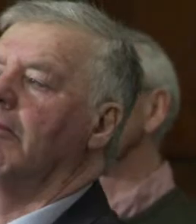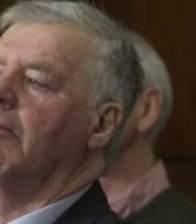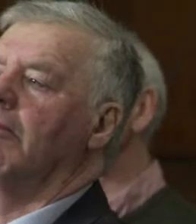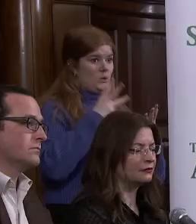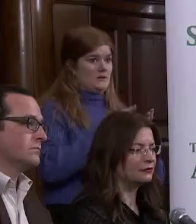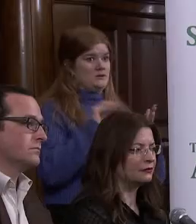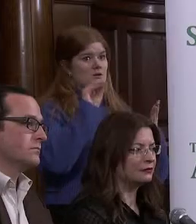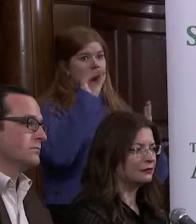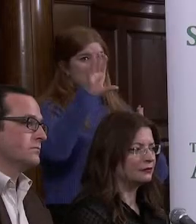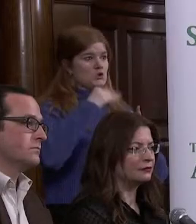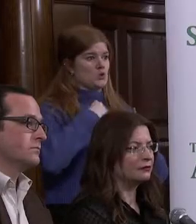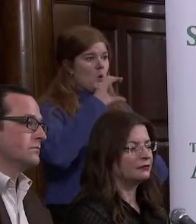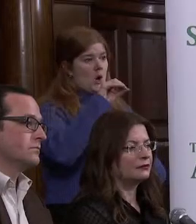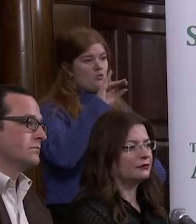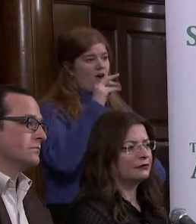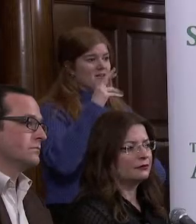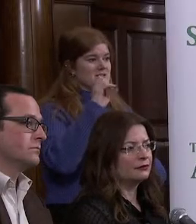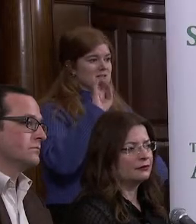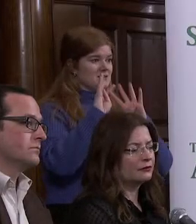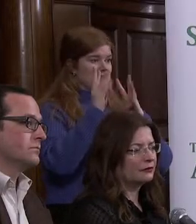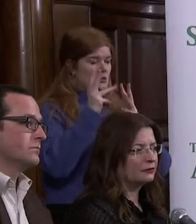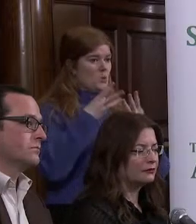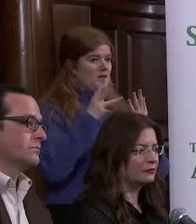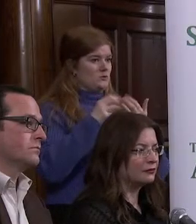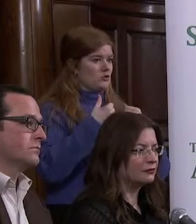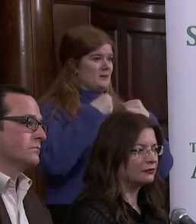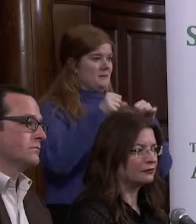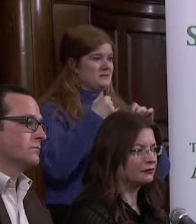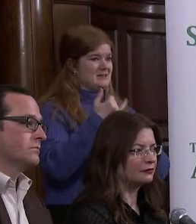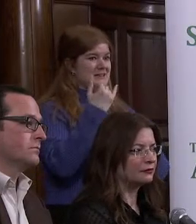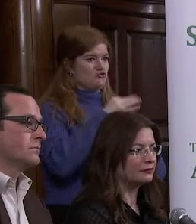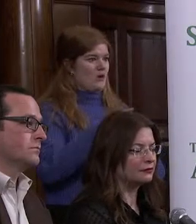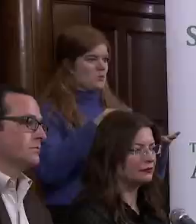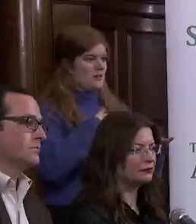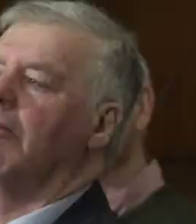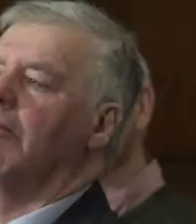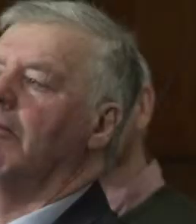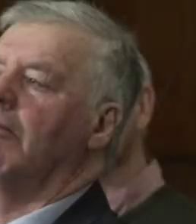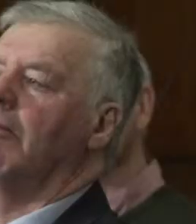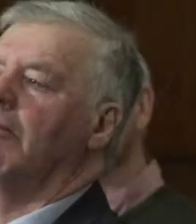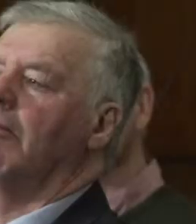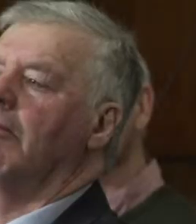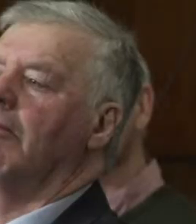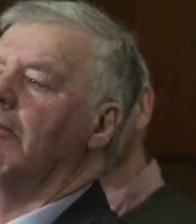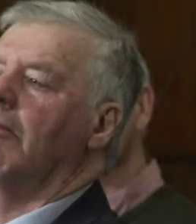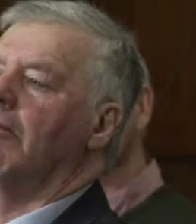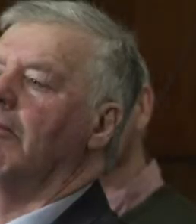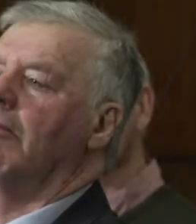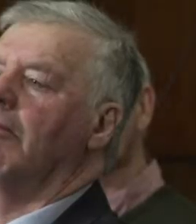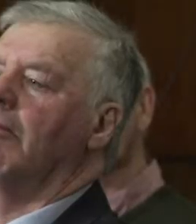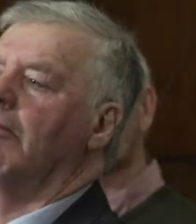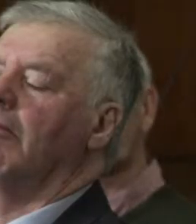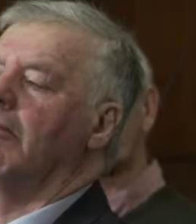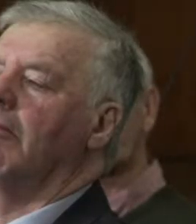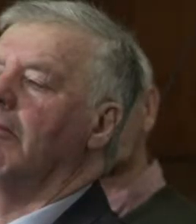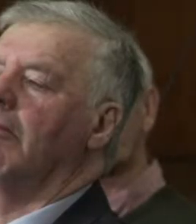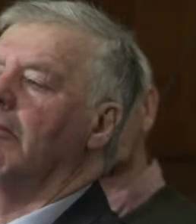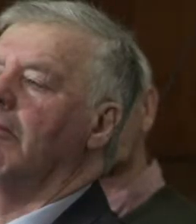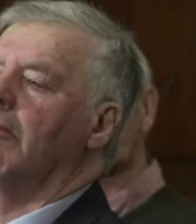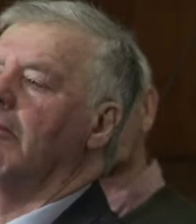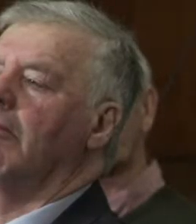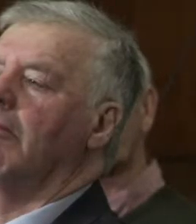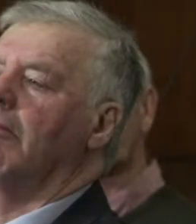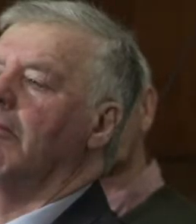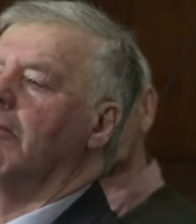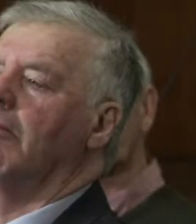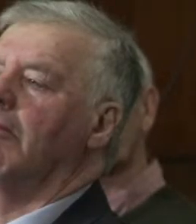goes into the Oireachtas to be implemented at ground level. But I'm very happy to be part of that